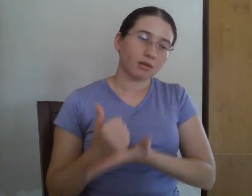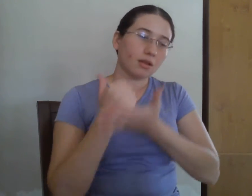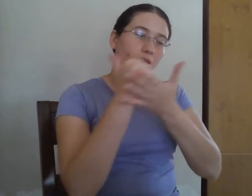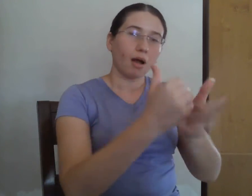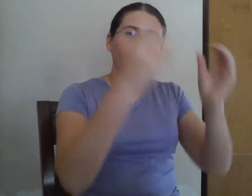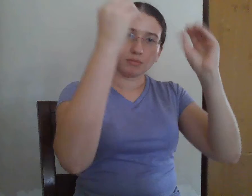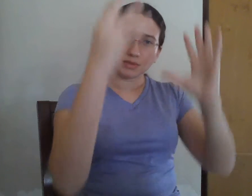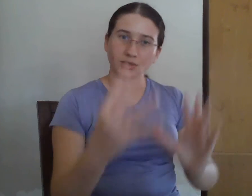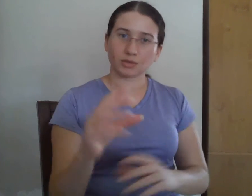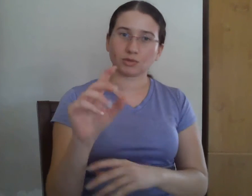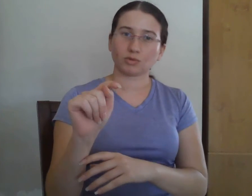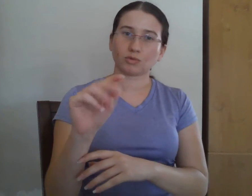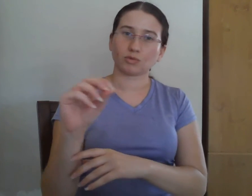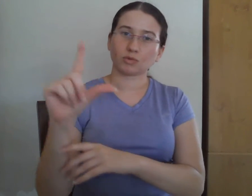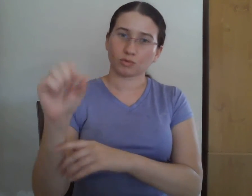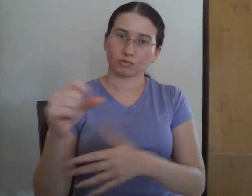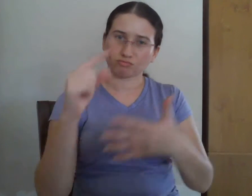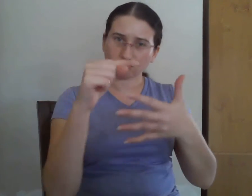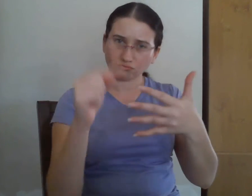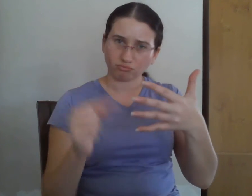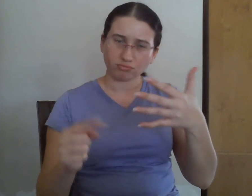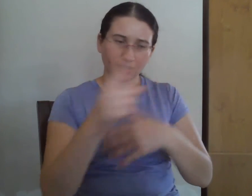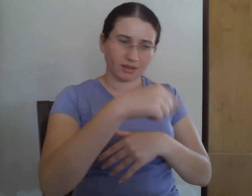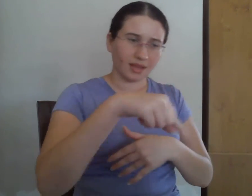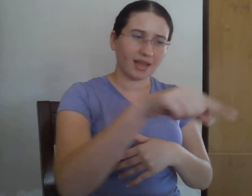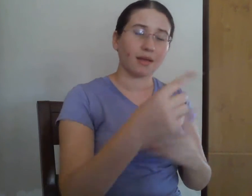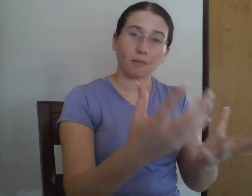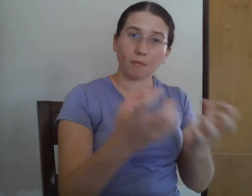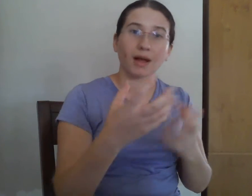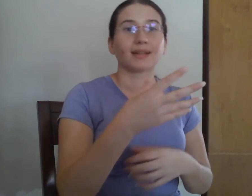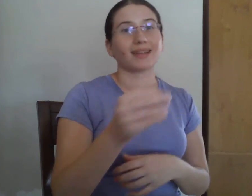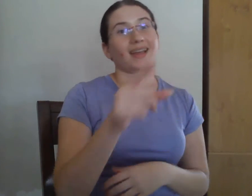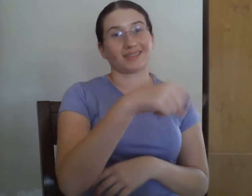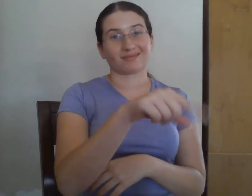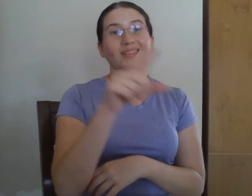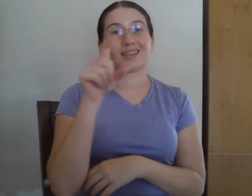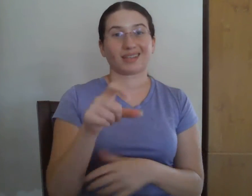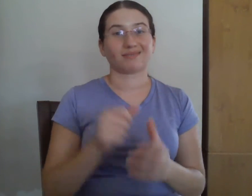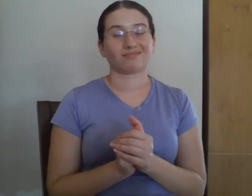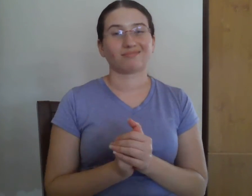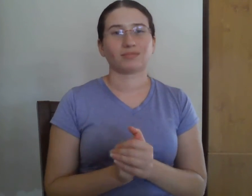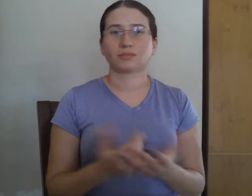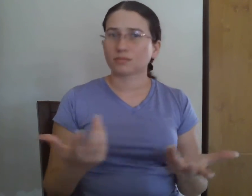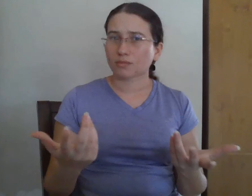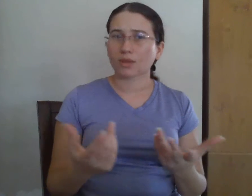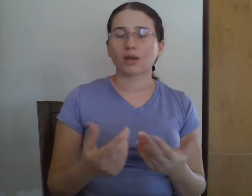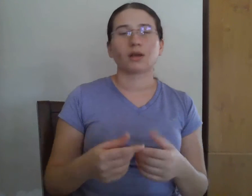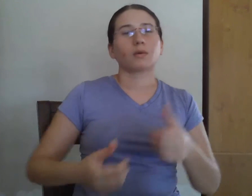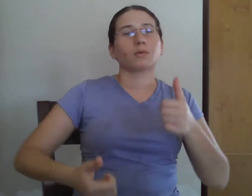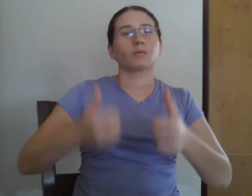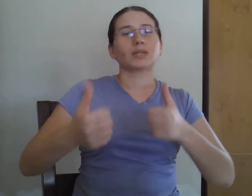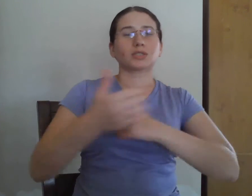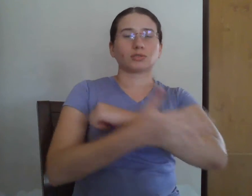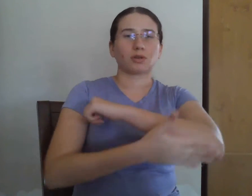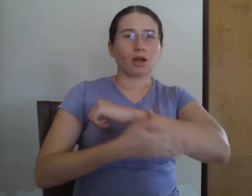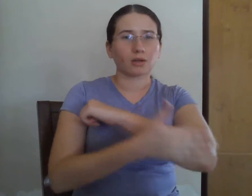improvement they want and deserve. Let's start by asking, who's doing well? Well, unfortunately,